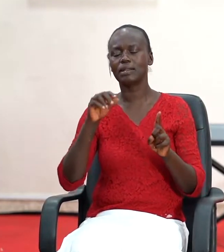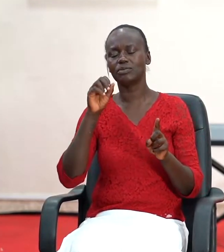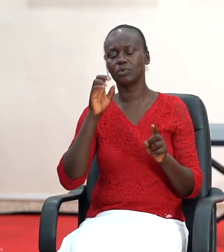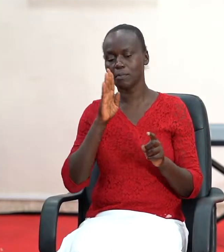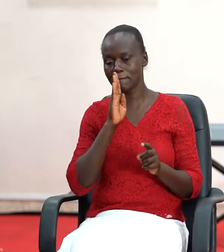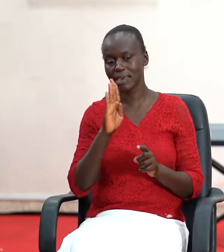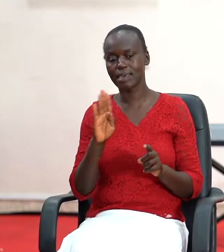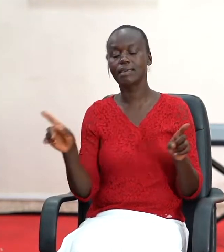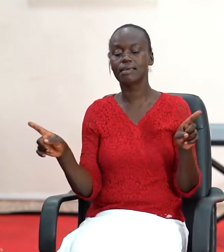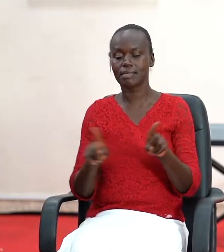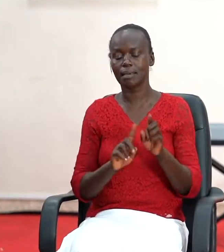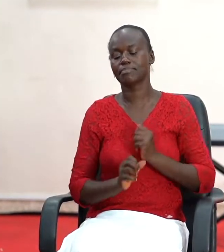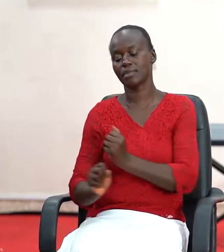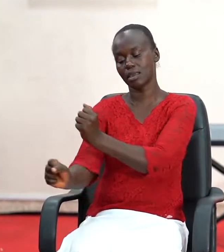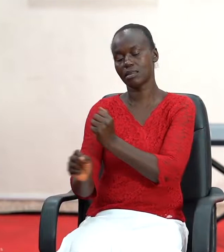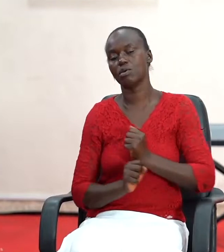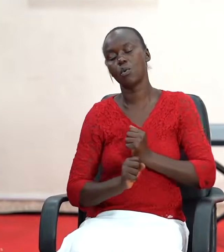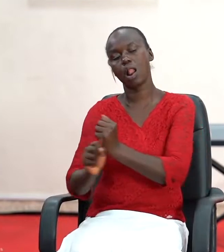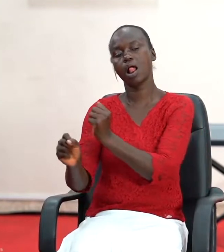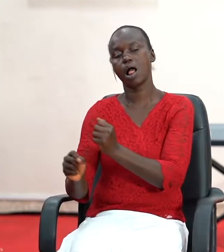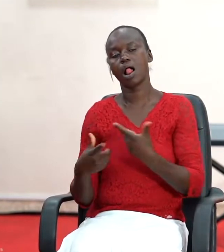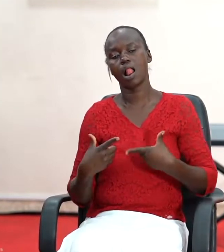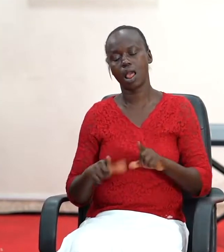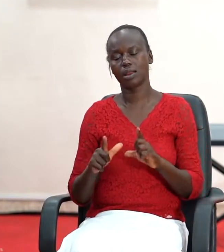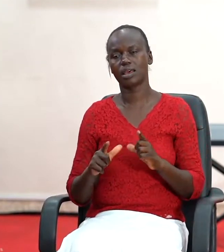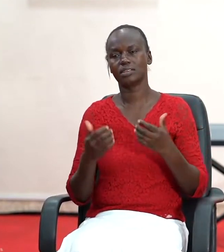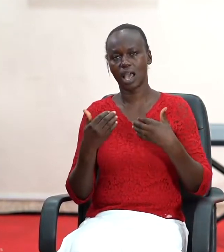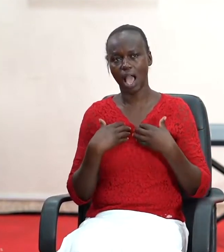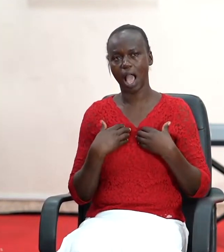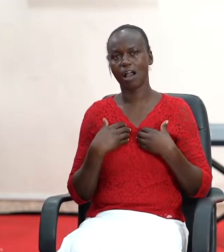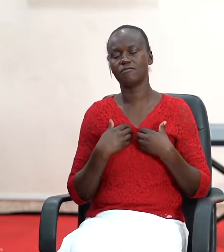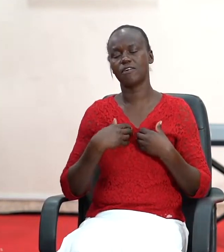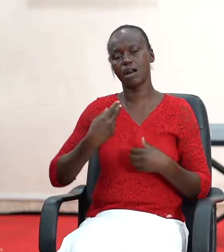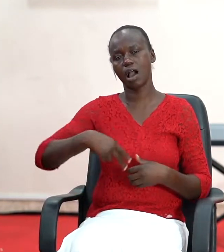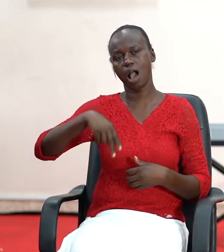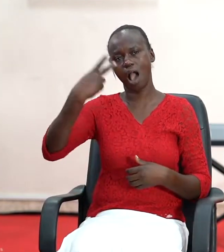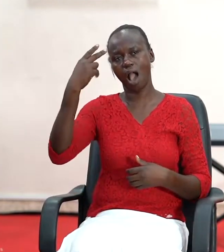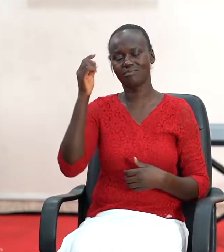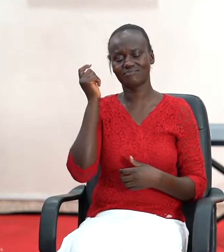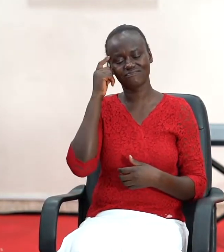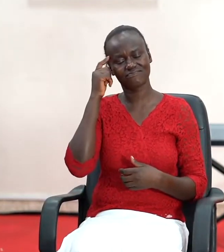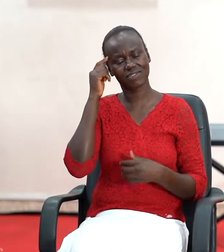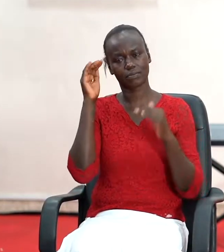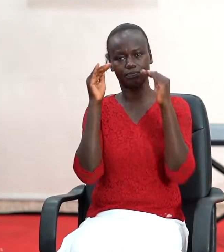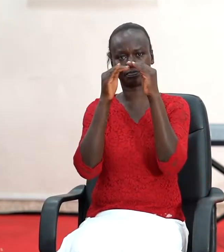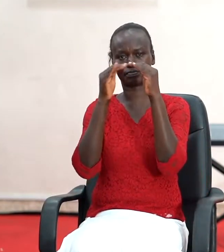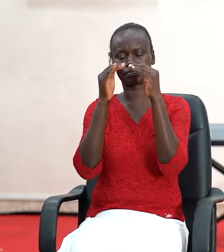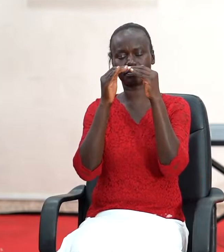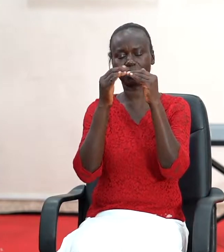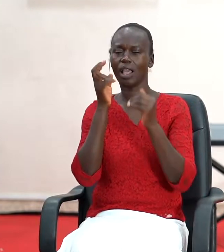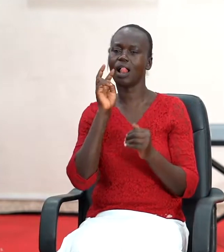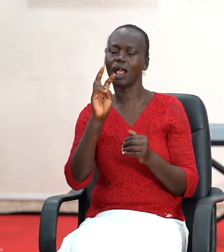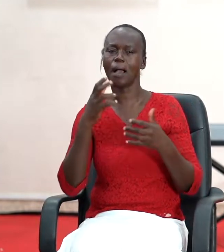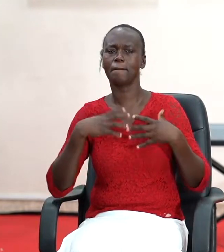like Joseph. Let us uphold high moral standards. If you look at people,